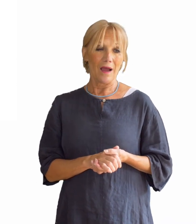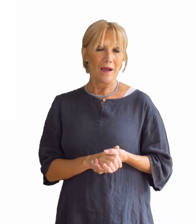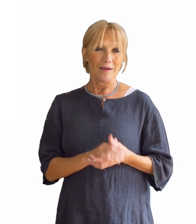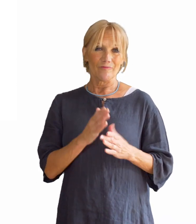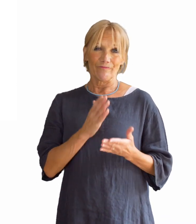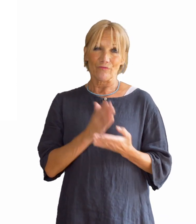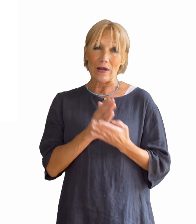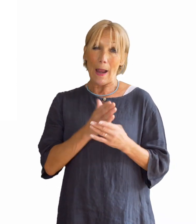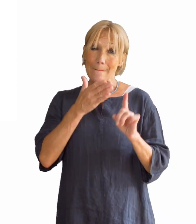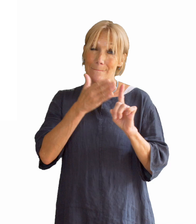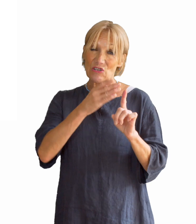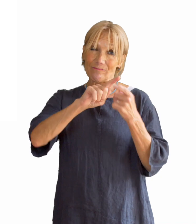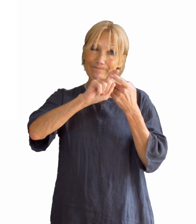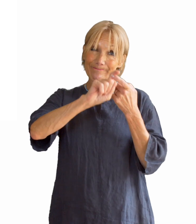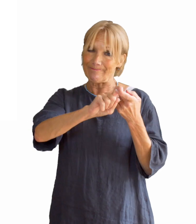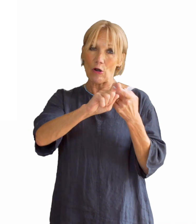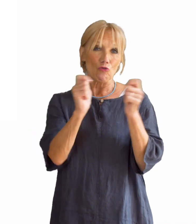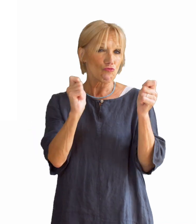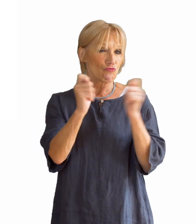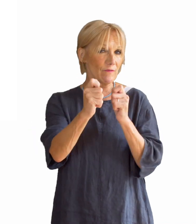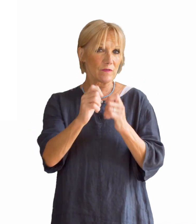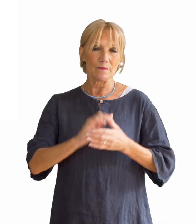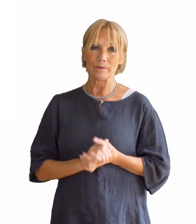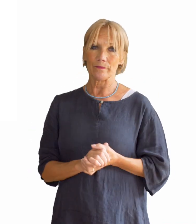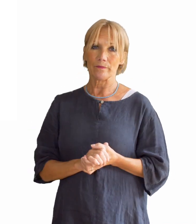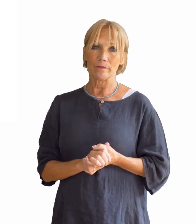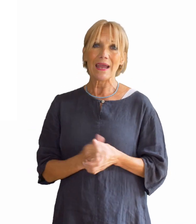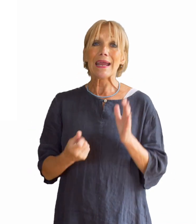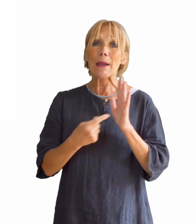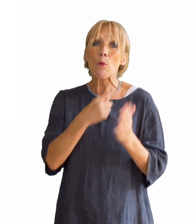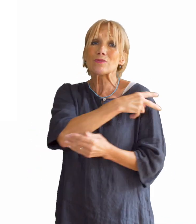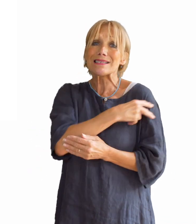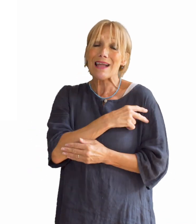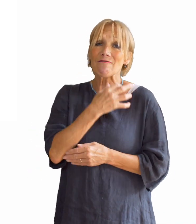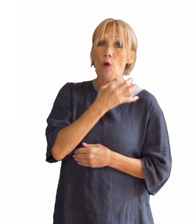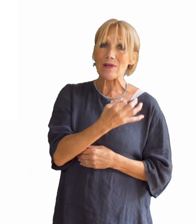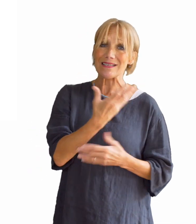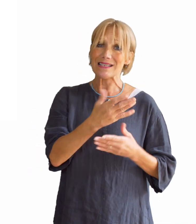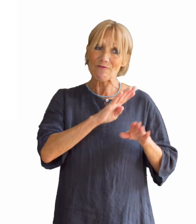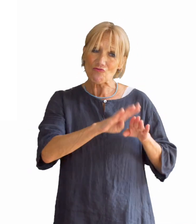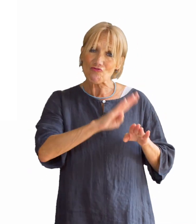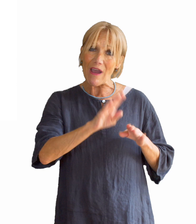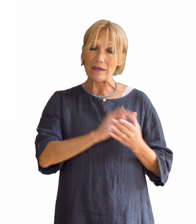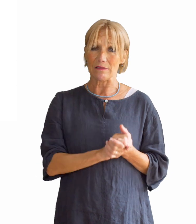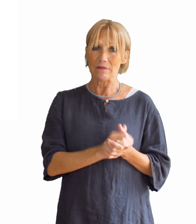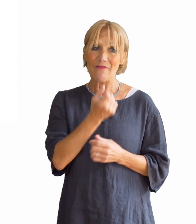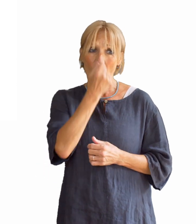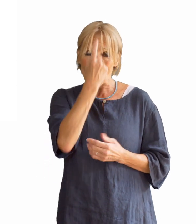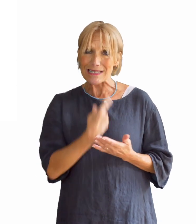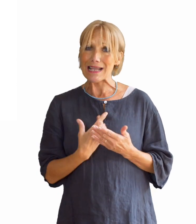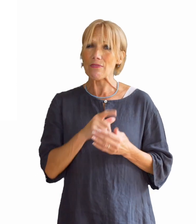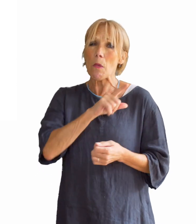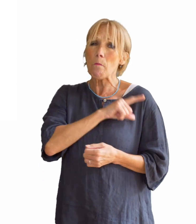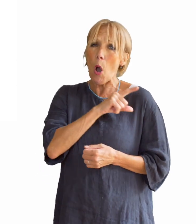drift. It's important for staff and volunteers to have meeting centre training. This helps them to understand the purpose and ethos of